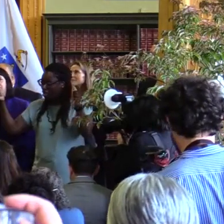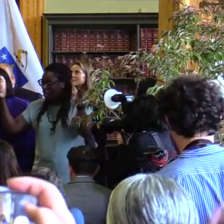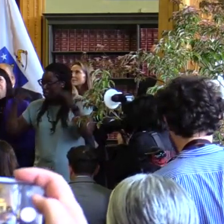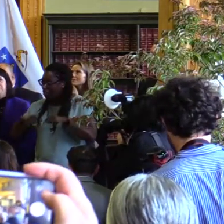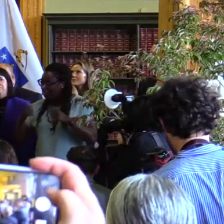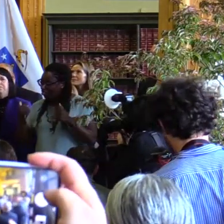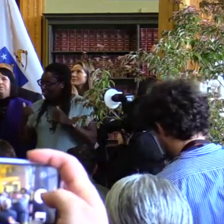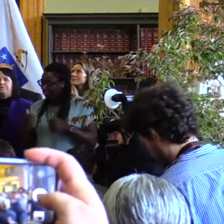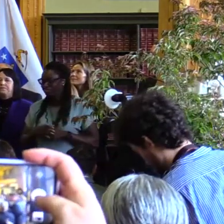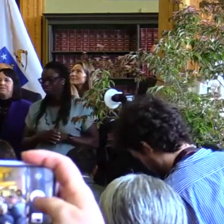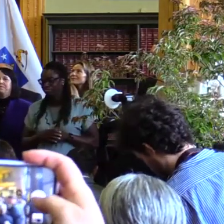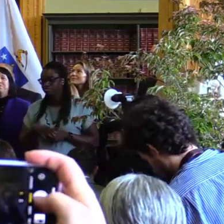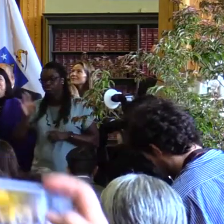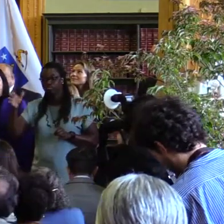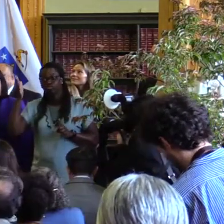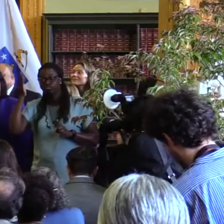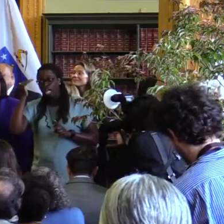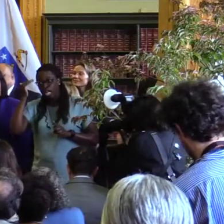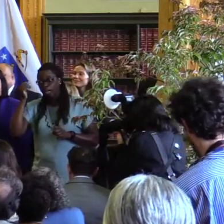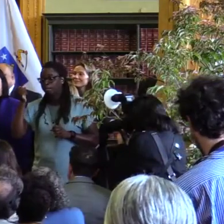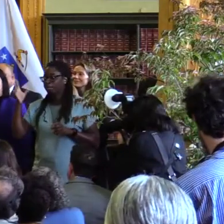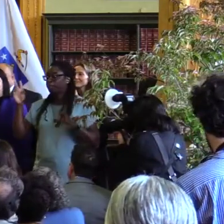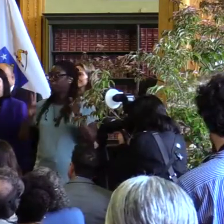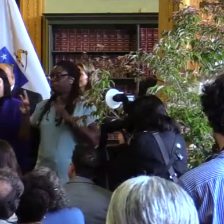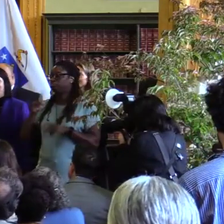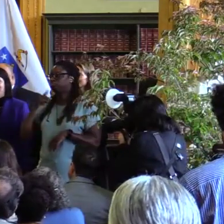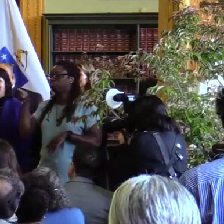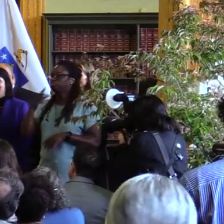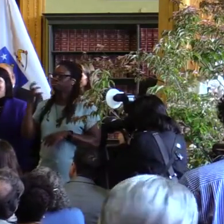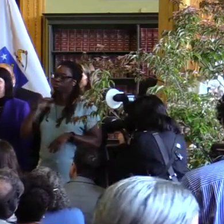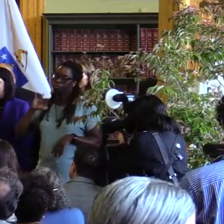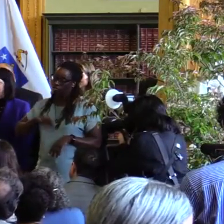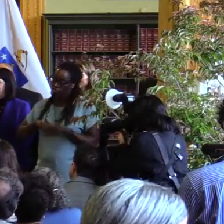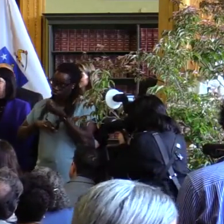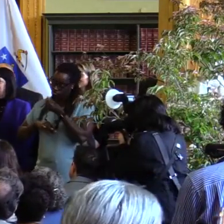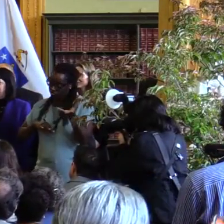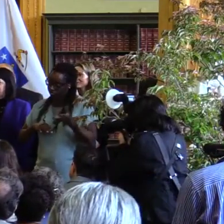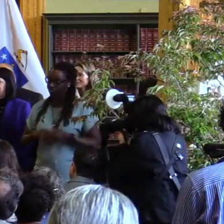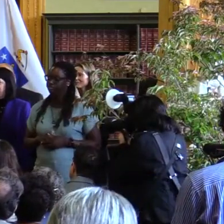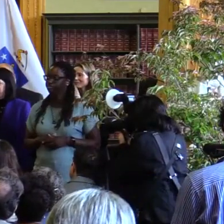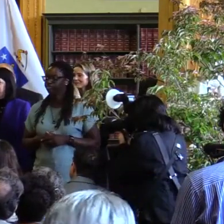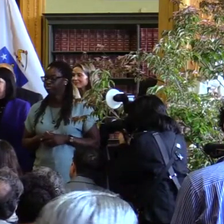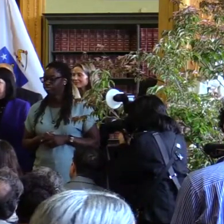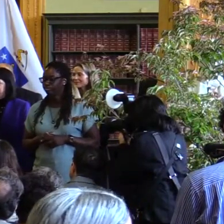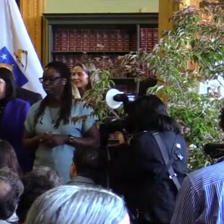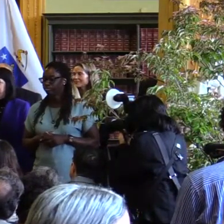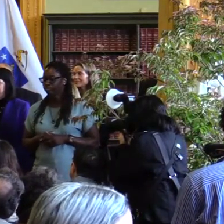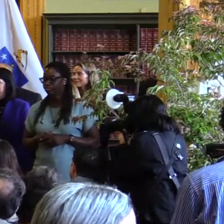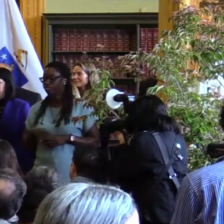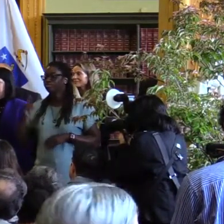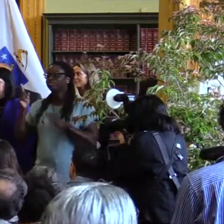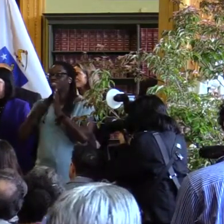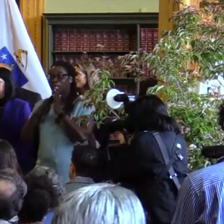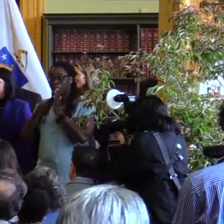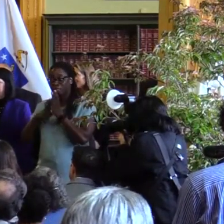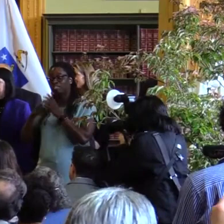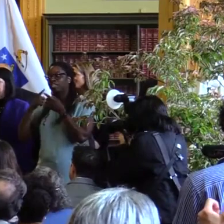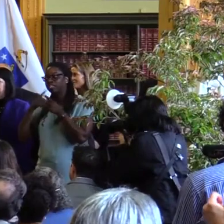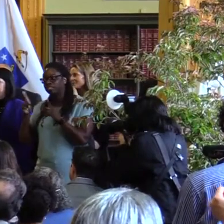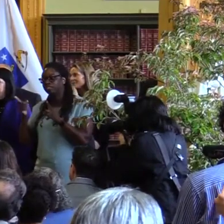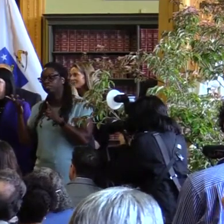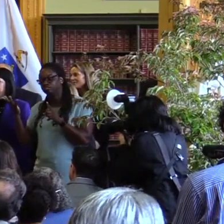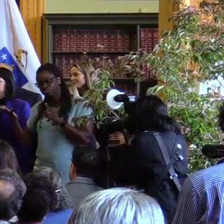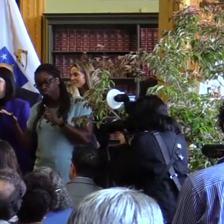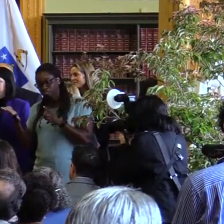for so many. And you don't always get to make those kinds of announcements, but today truly is that kind